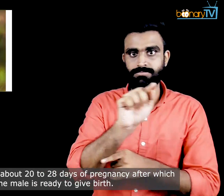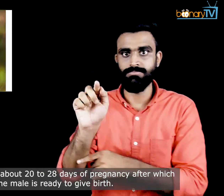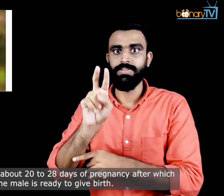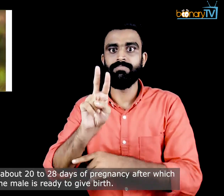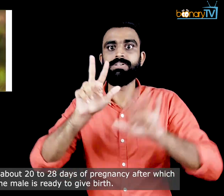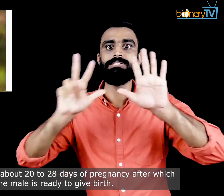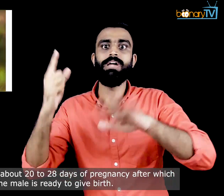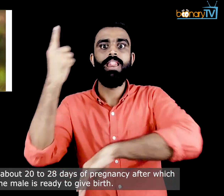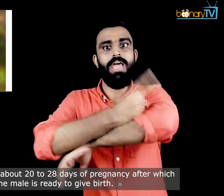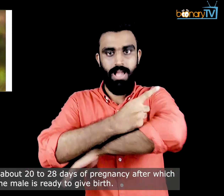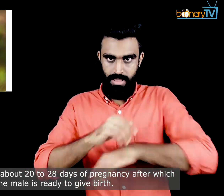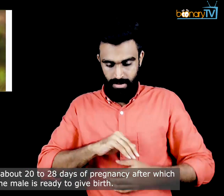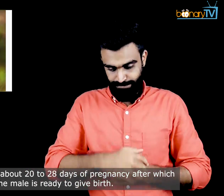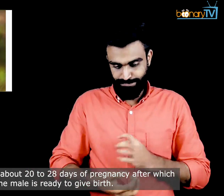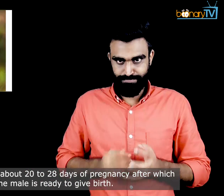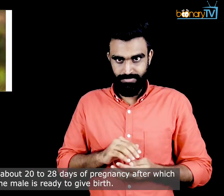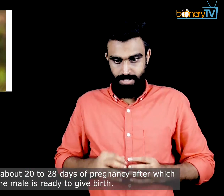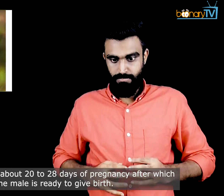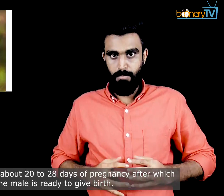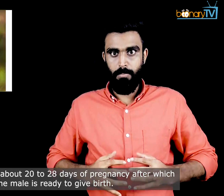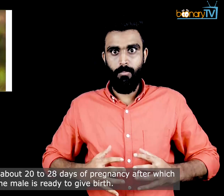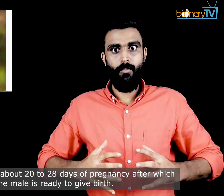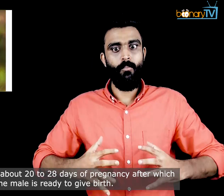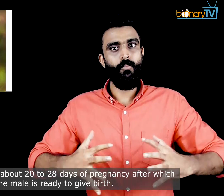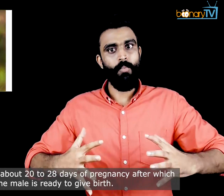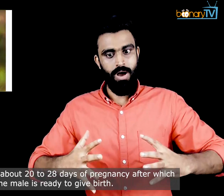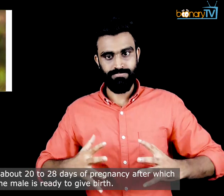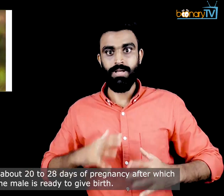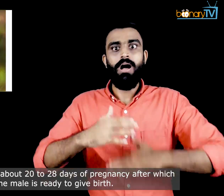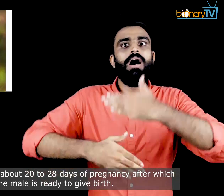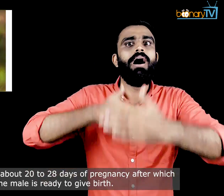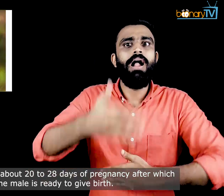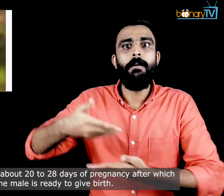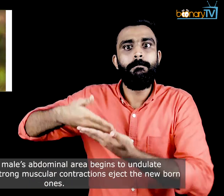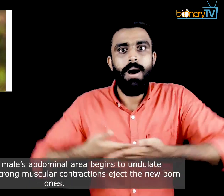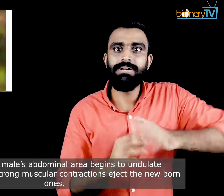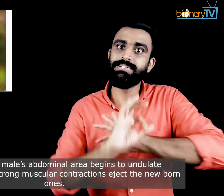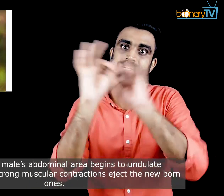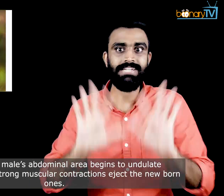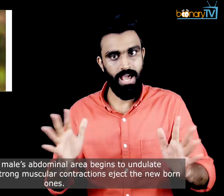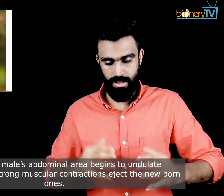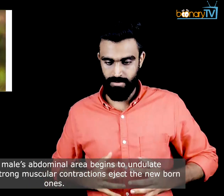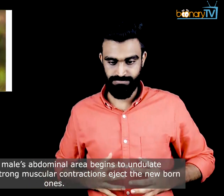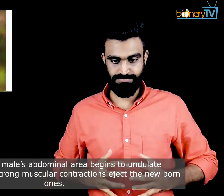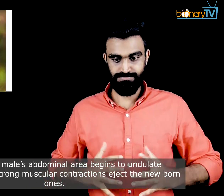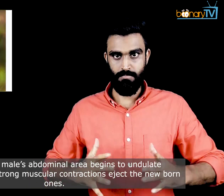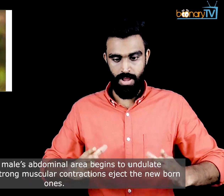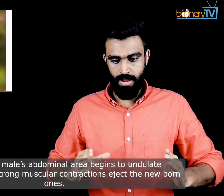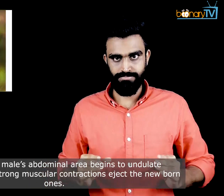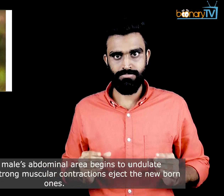28 days of pregnancy, after which the male is ready to give birth. The pregnant male's abdominal area